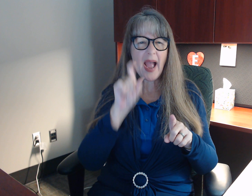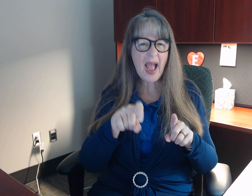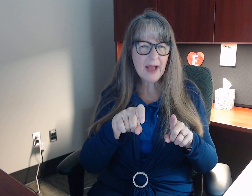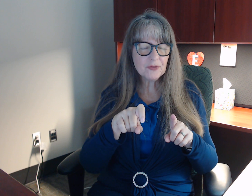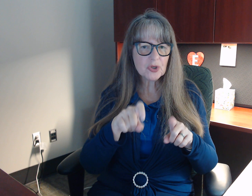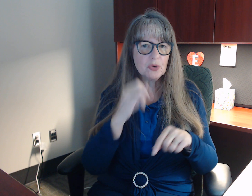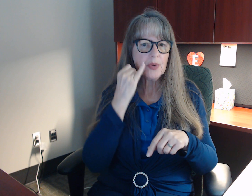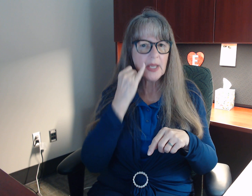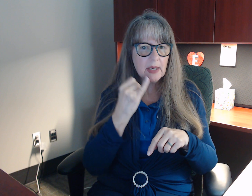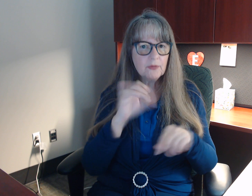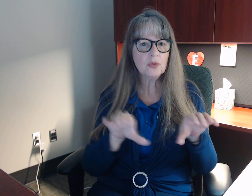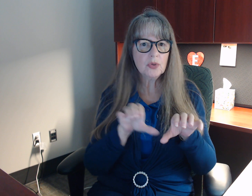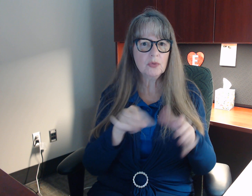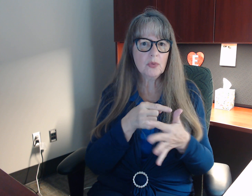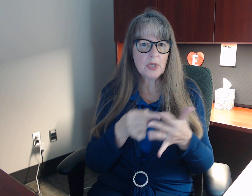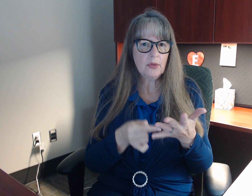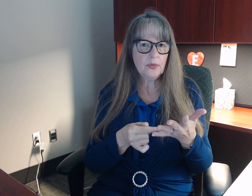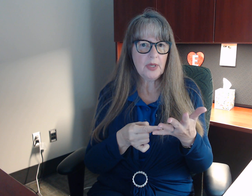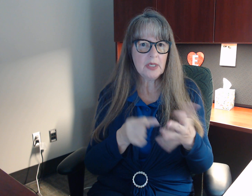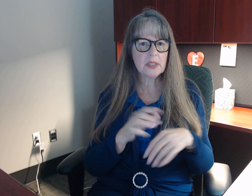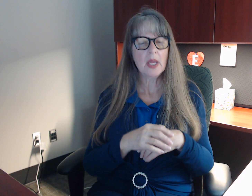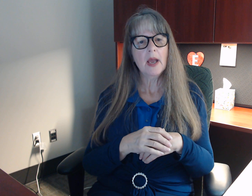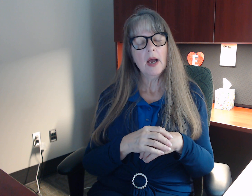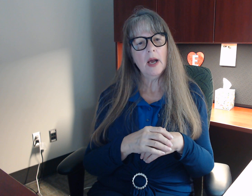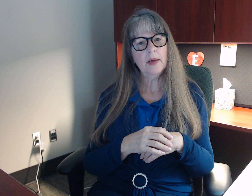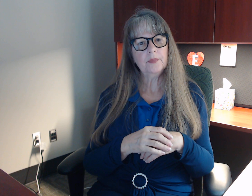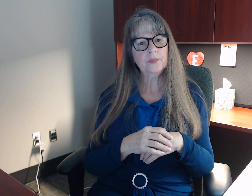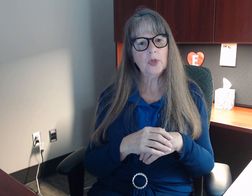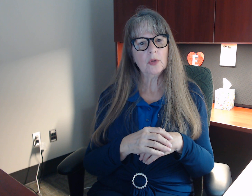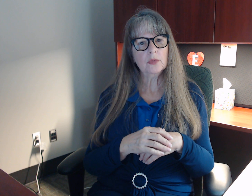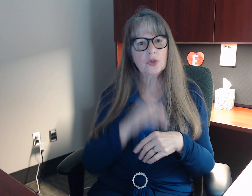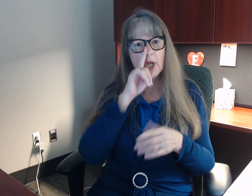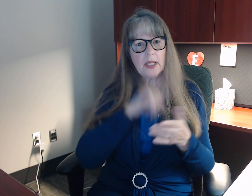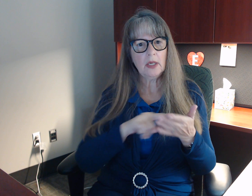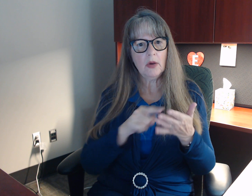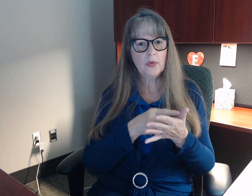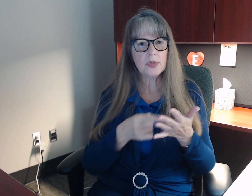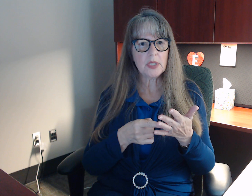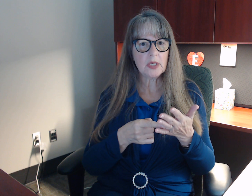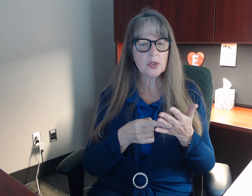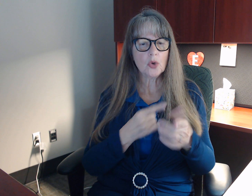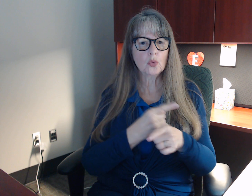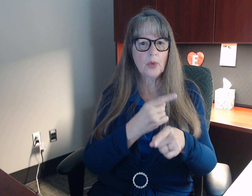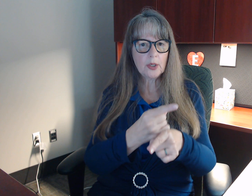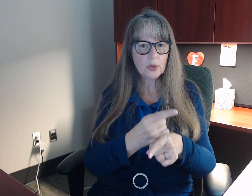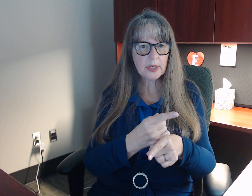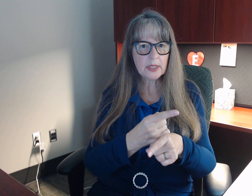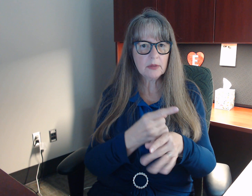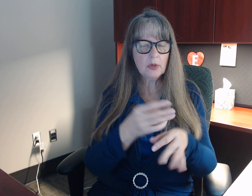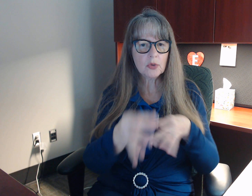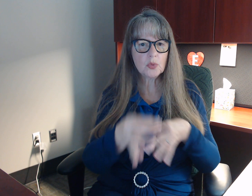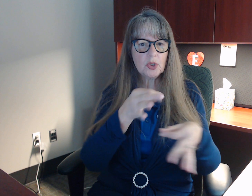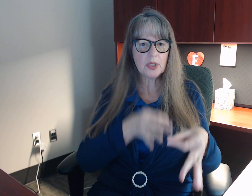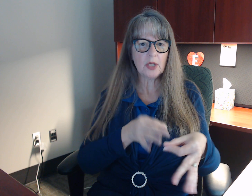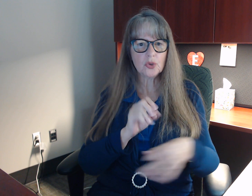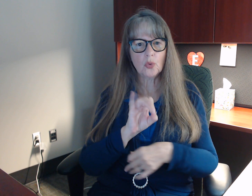have to if you do those other things. Checking on those things regularly, switching out your